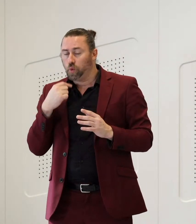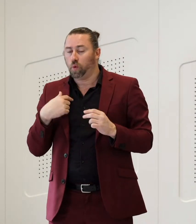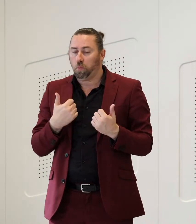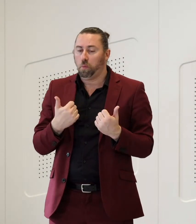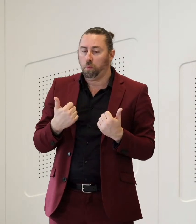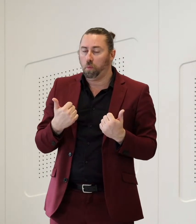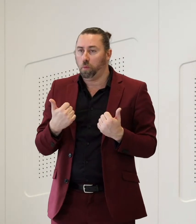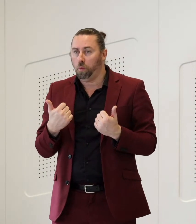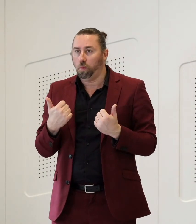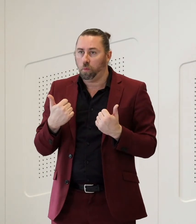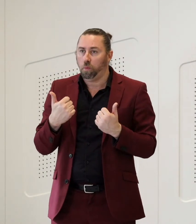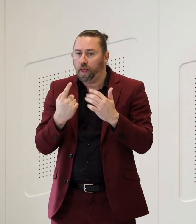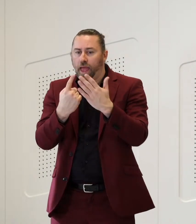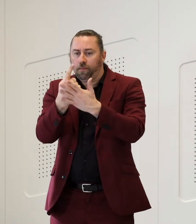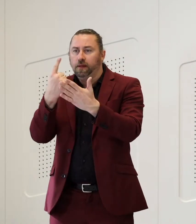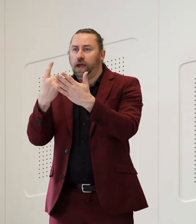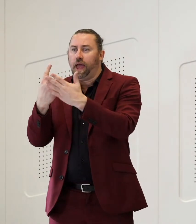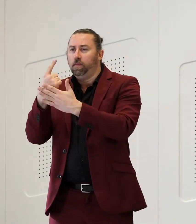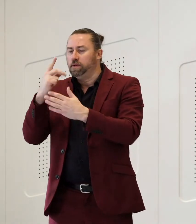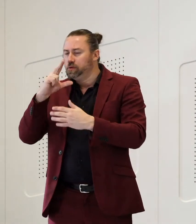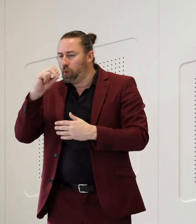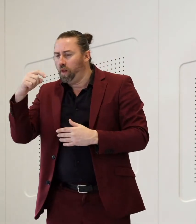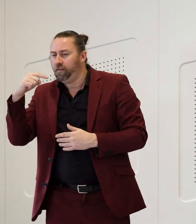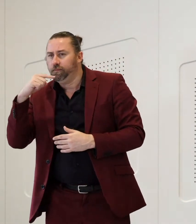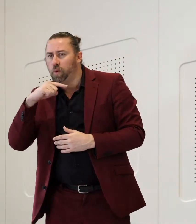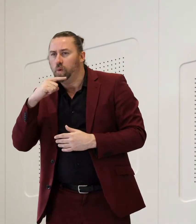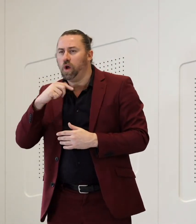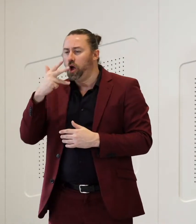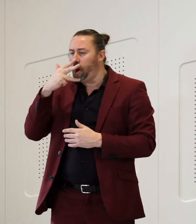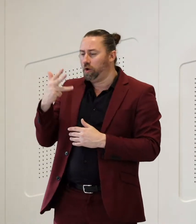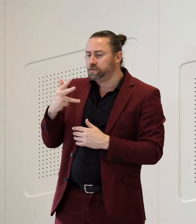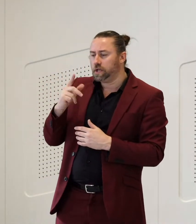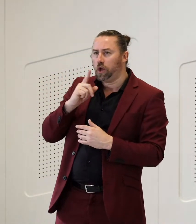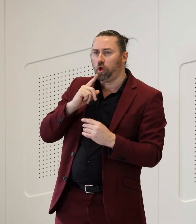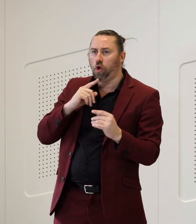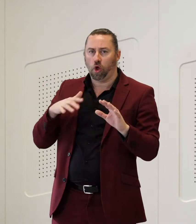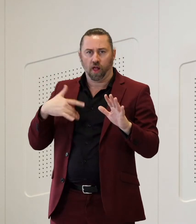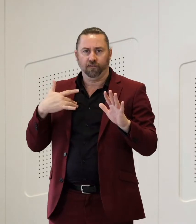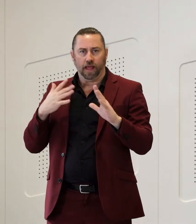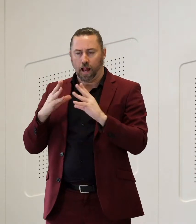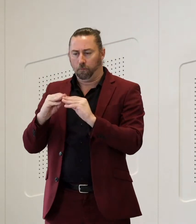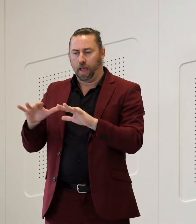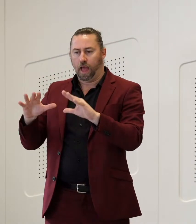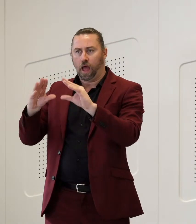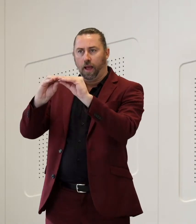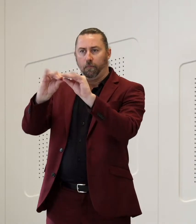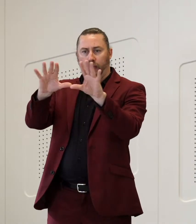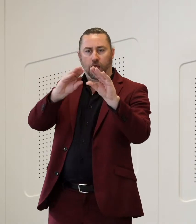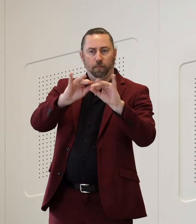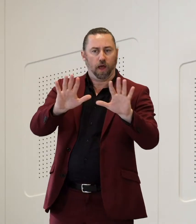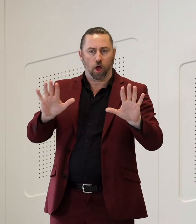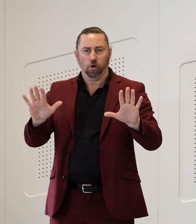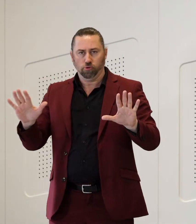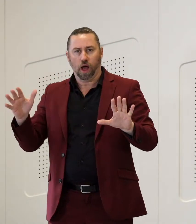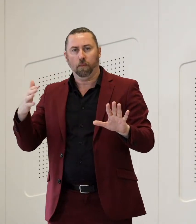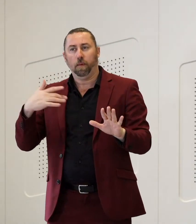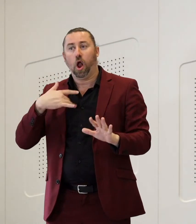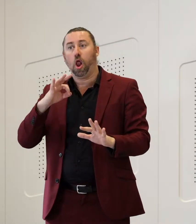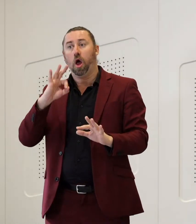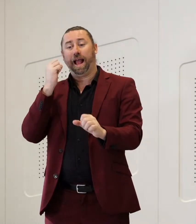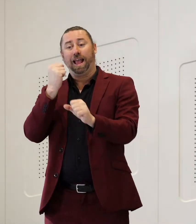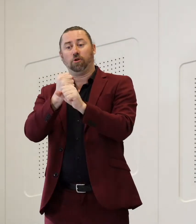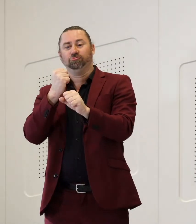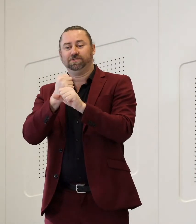about all of our other outbreaks, but we can't be totally confident, so that's why we must continue wearing masks for